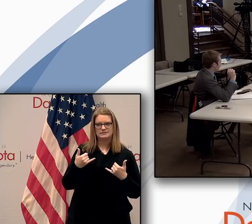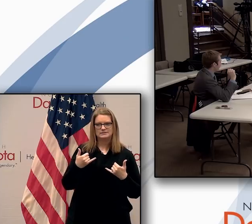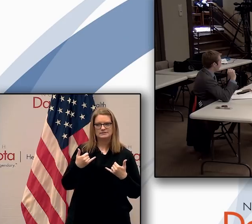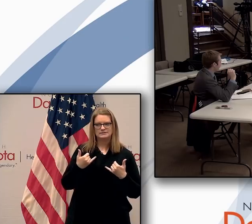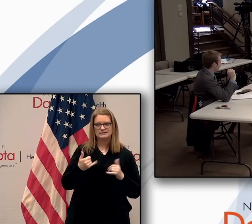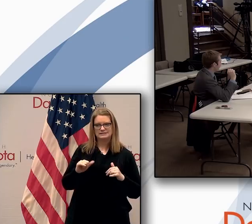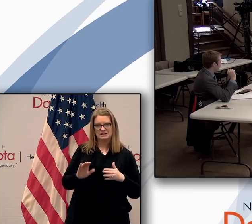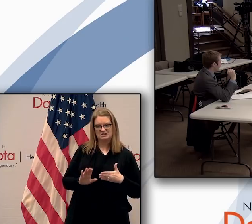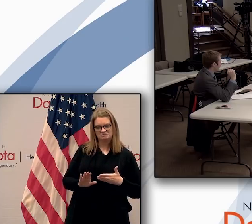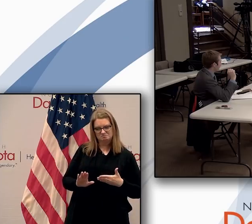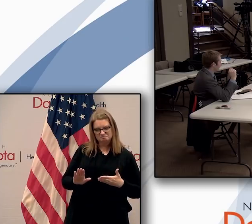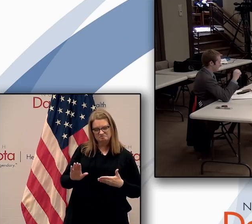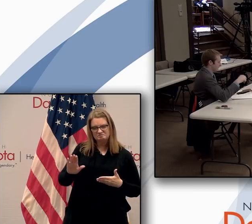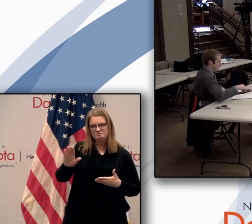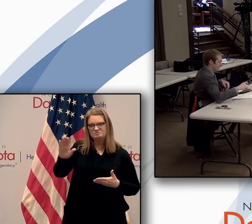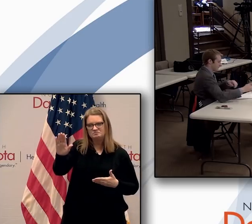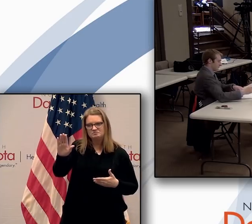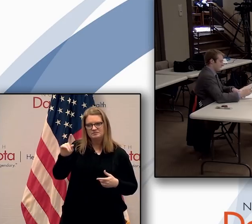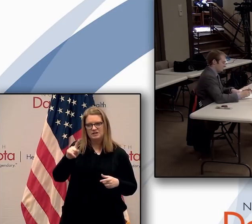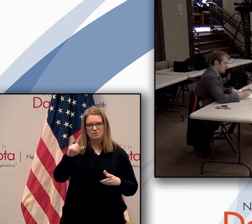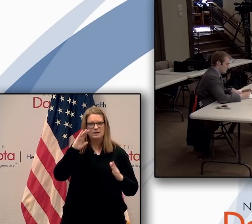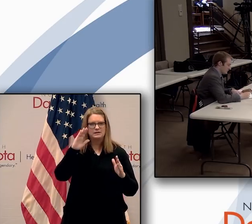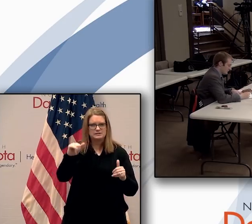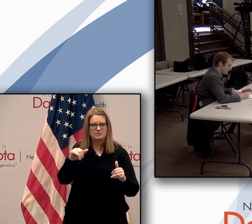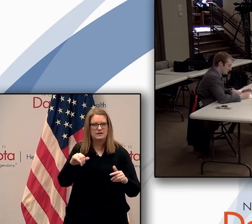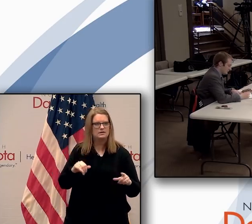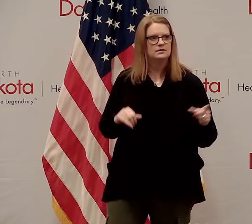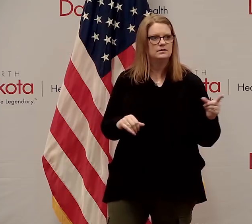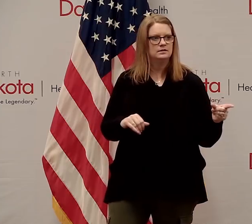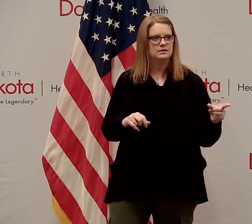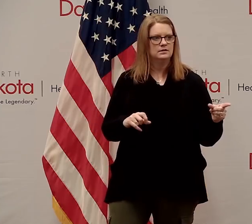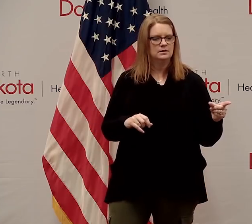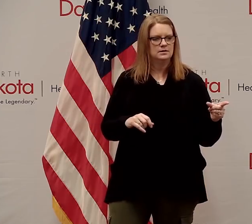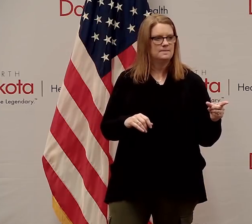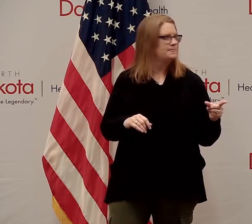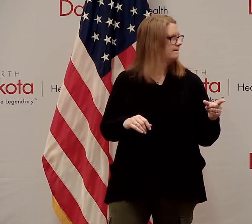of the curve that you were expecting? Well, actually,